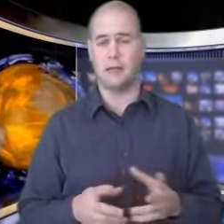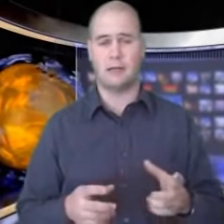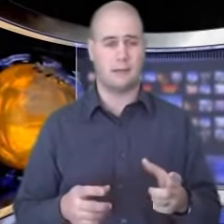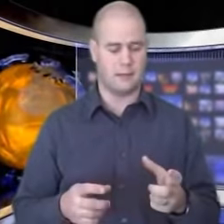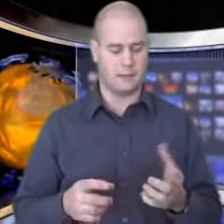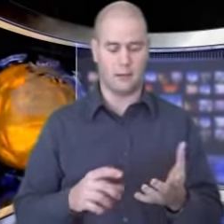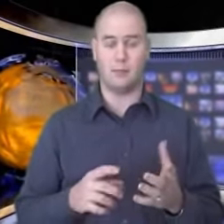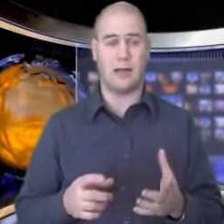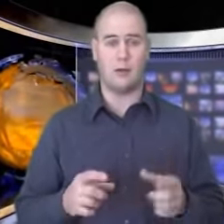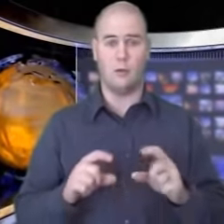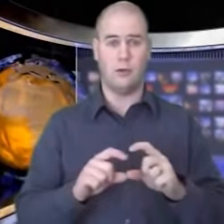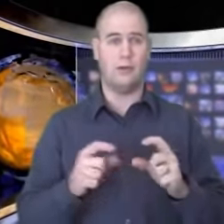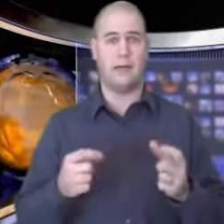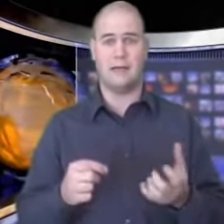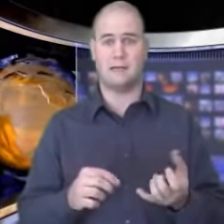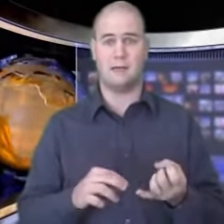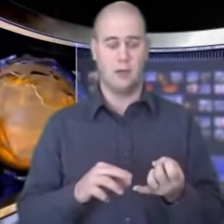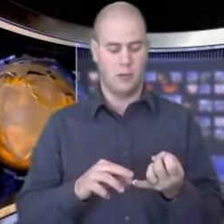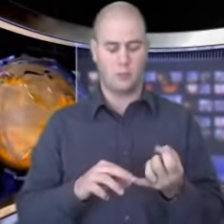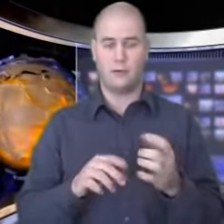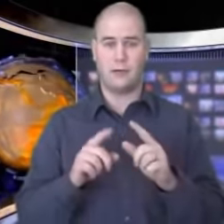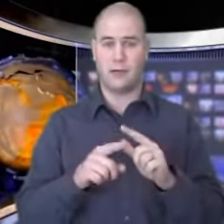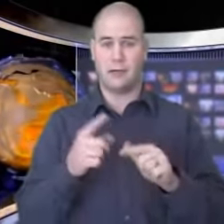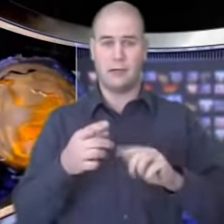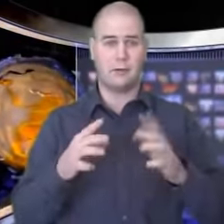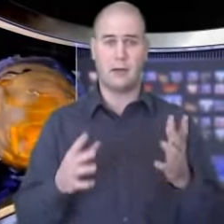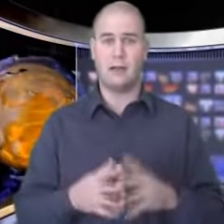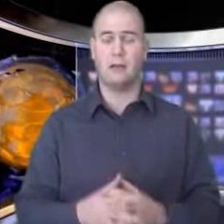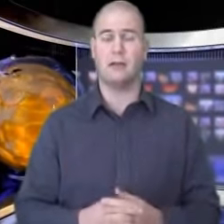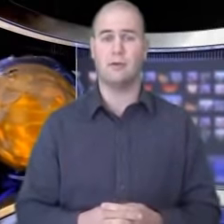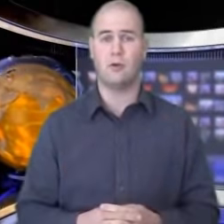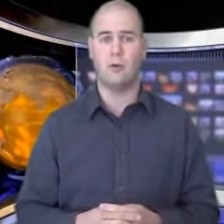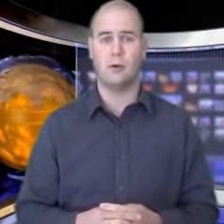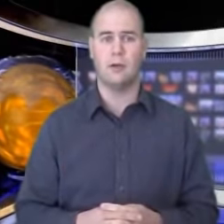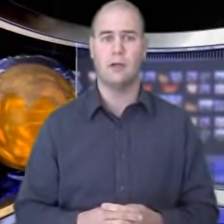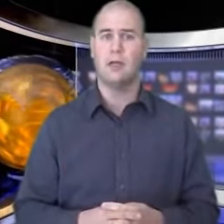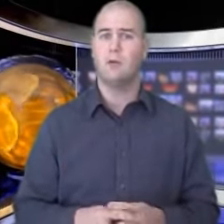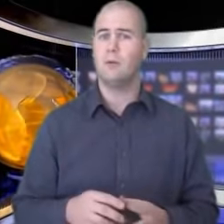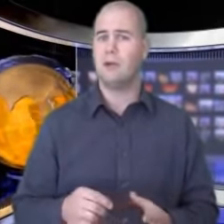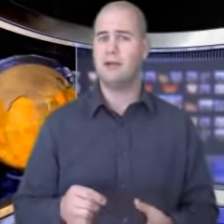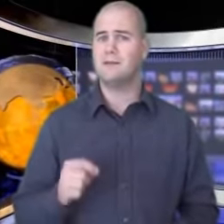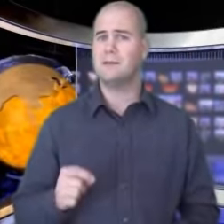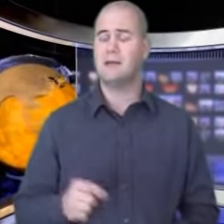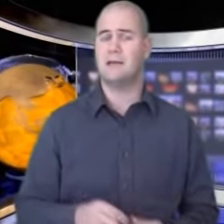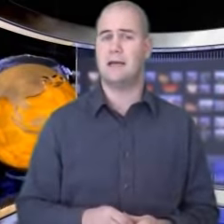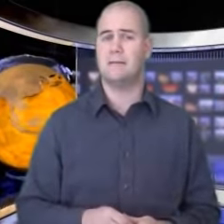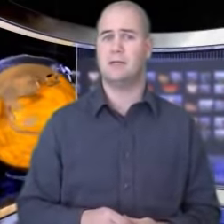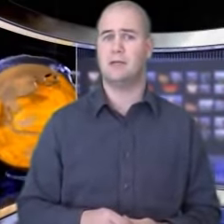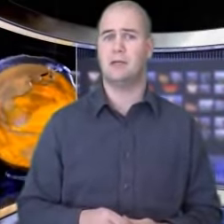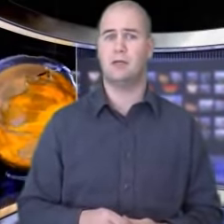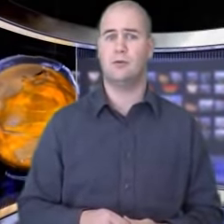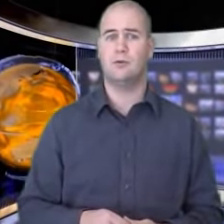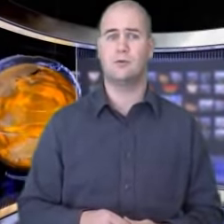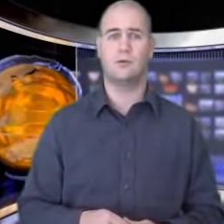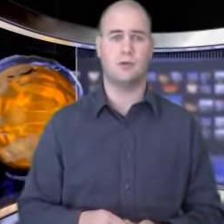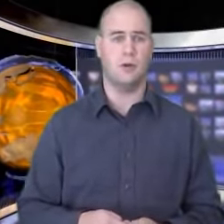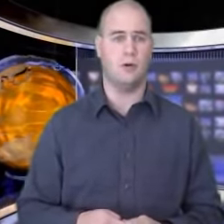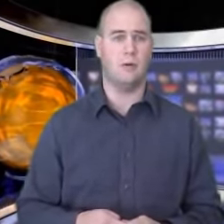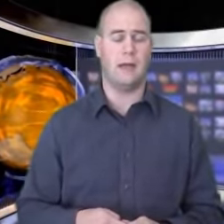a little block of wood that has a perfect 90 degree angle on every corner, we might have to take the object and use what's known as